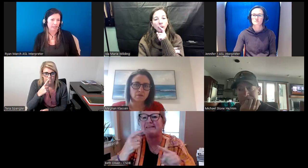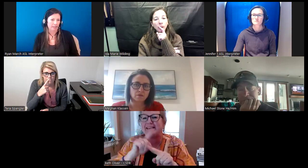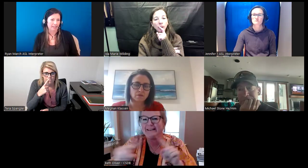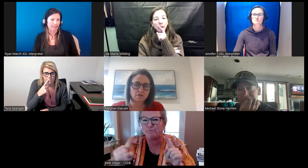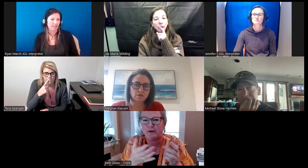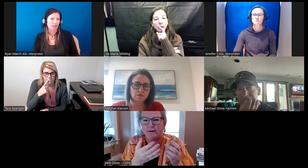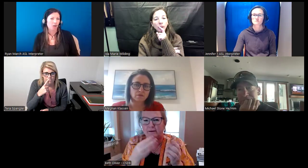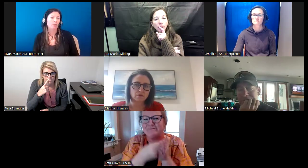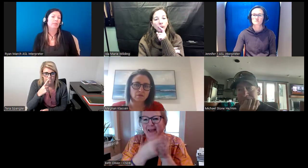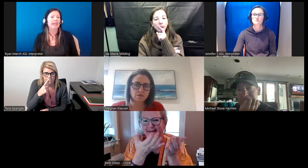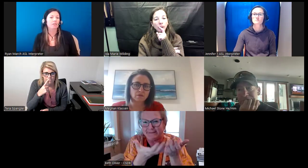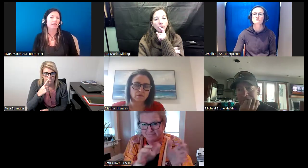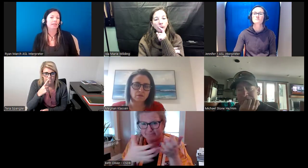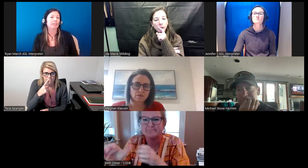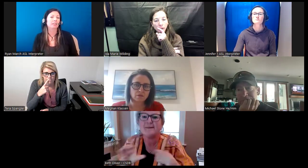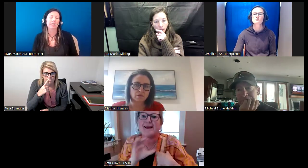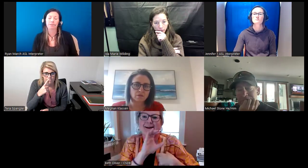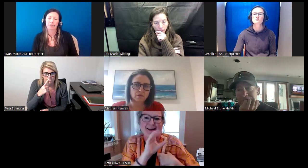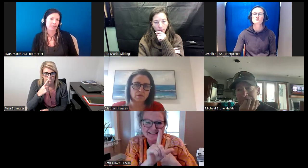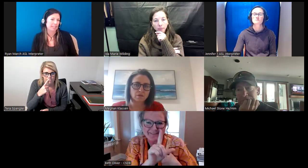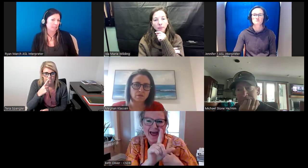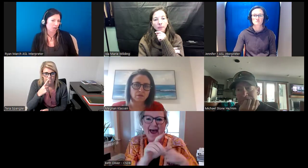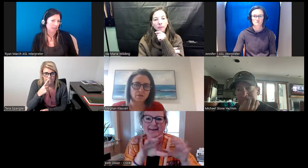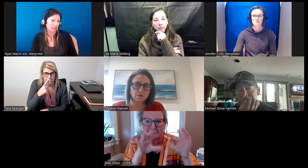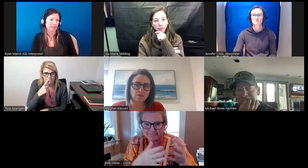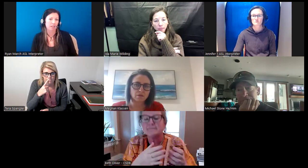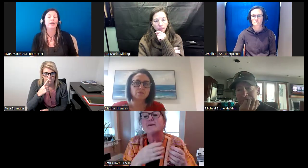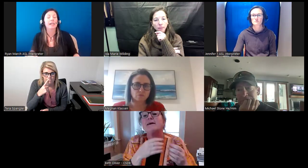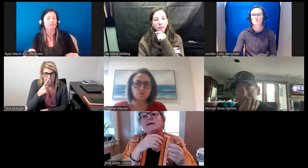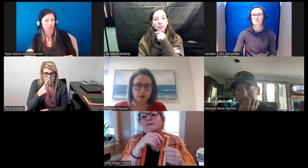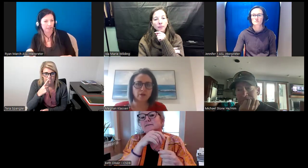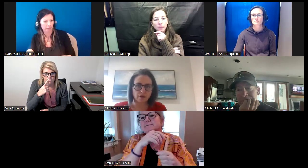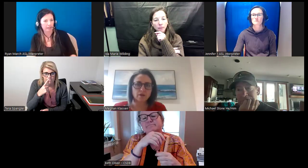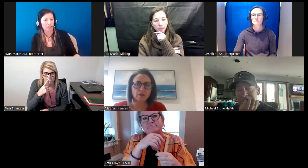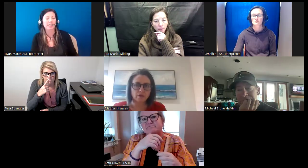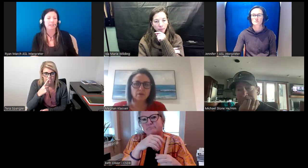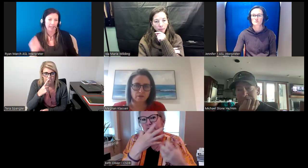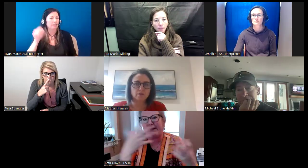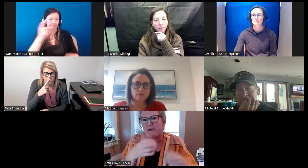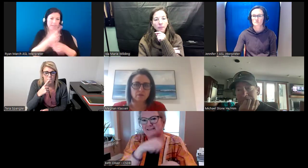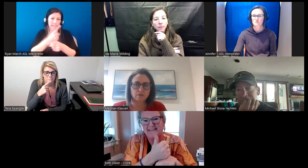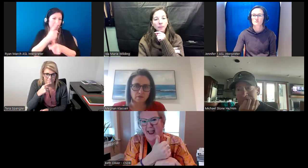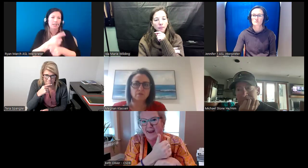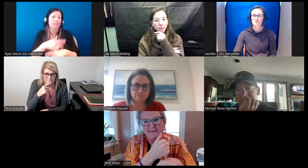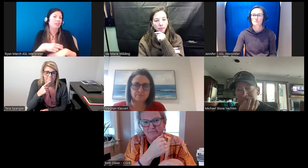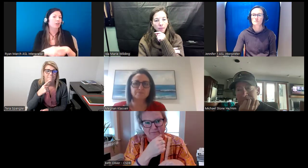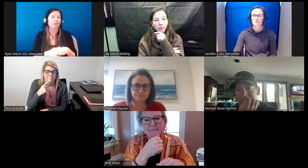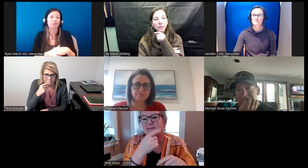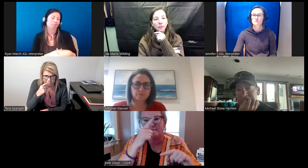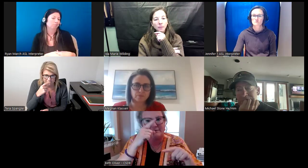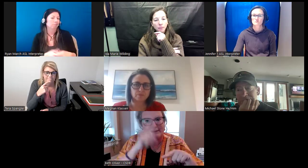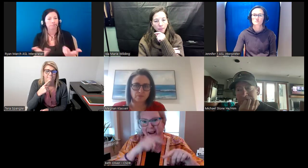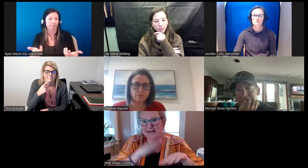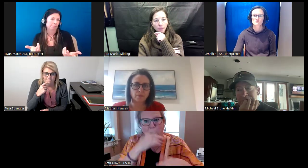Okay, wait a second. Okay, there's different funding pots like that. We have 4 different, there's like classifieds,